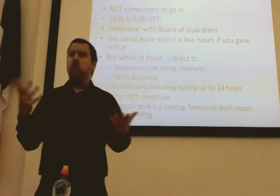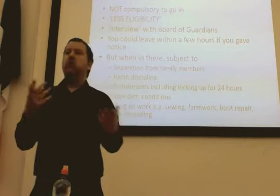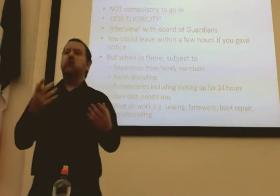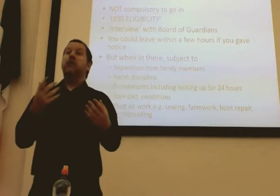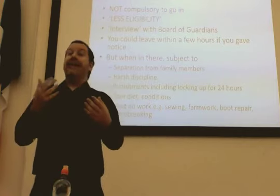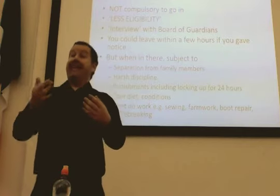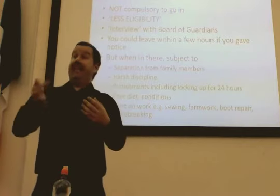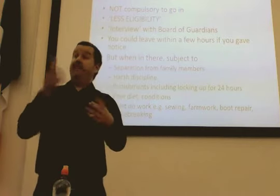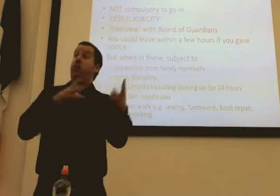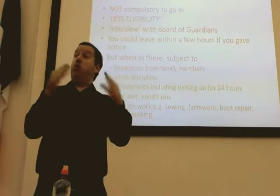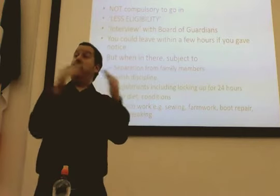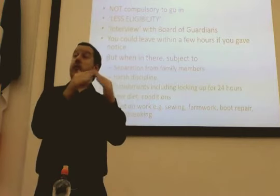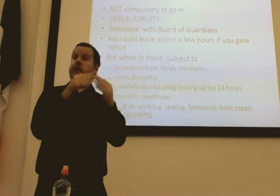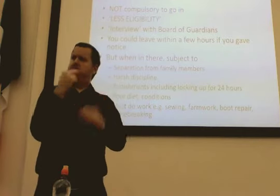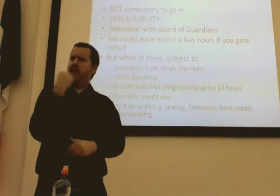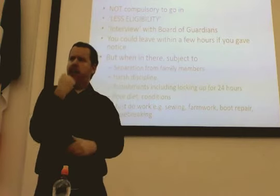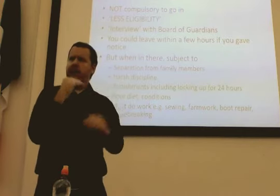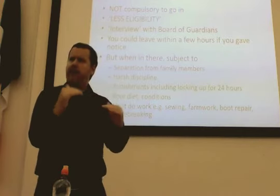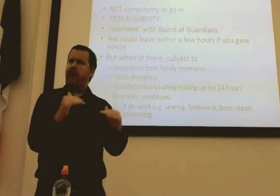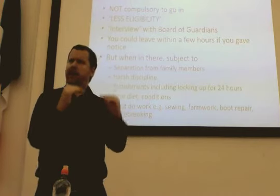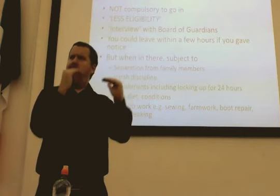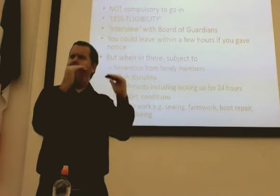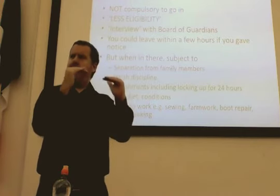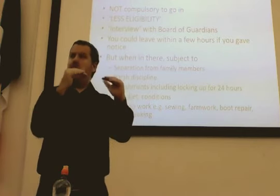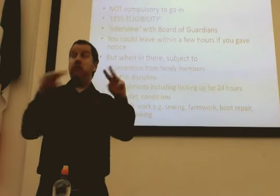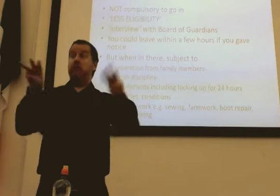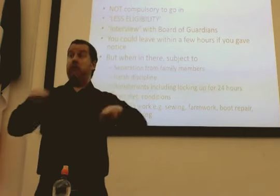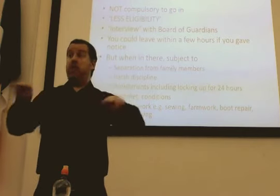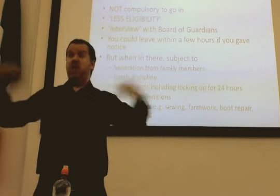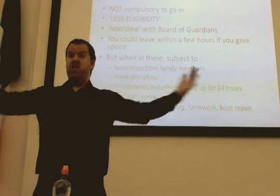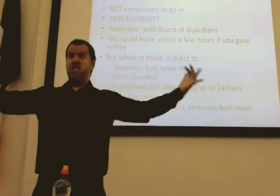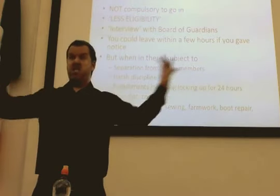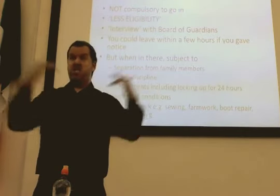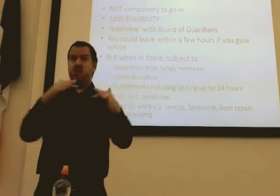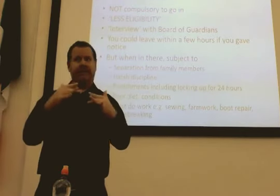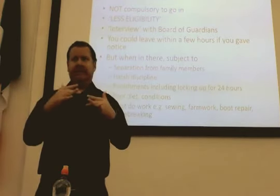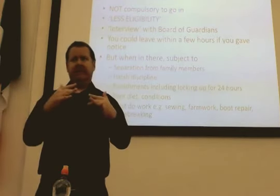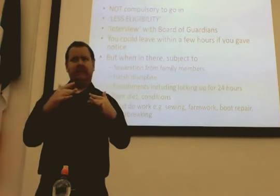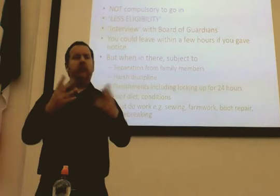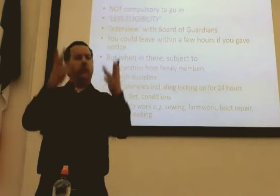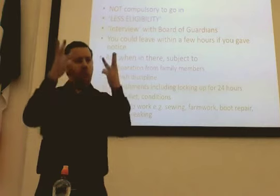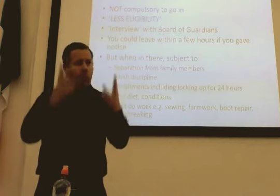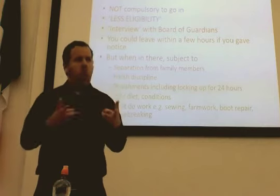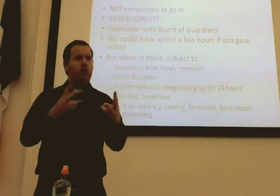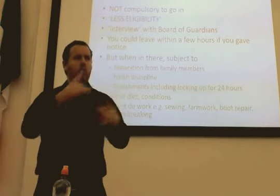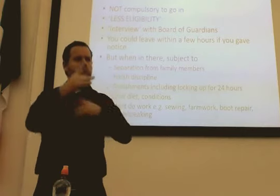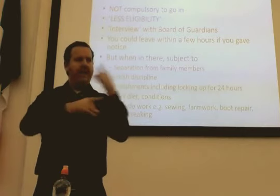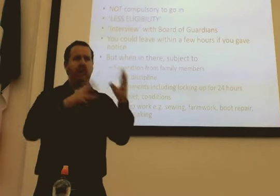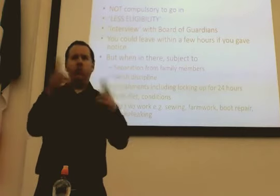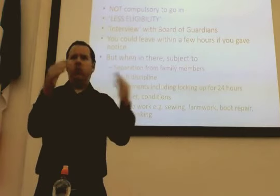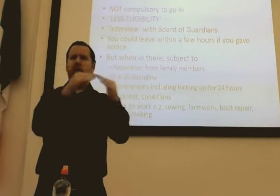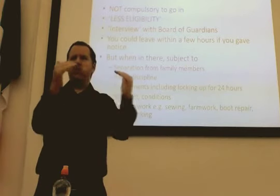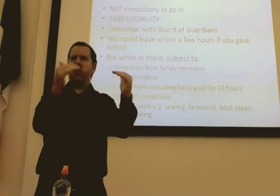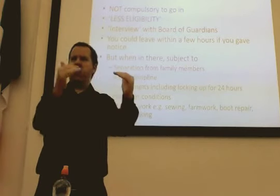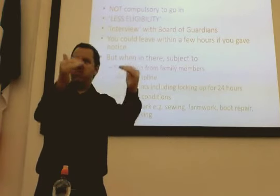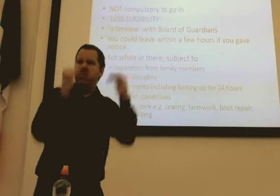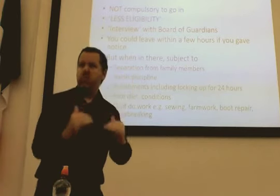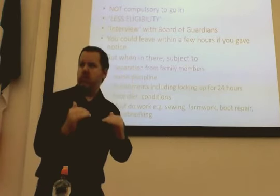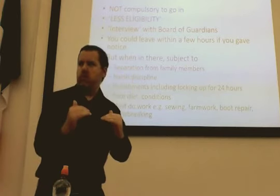So the principle is that if the workhouse was actually too nice, that people would want to go into it.